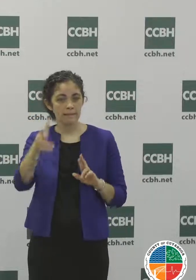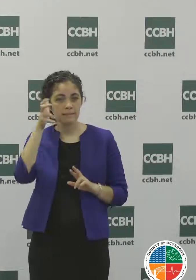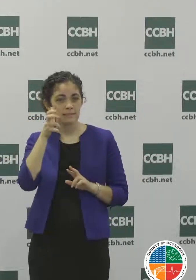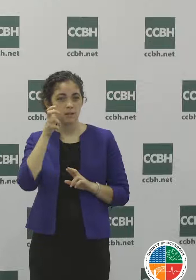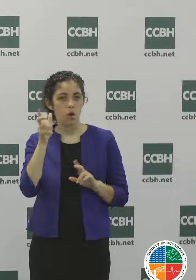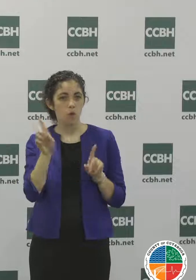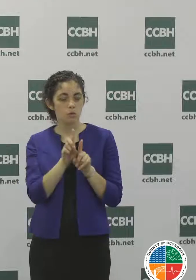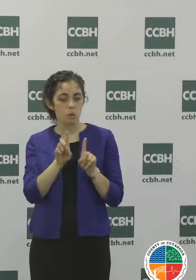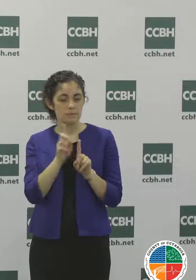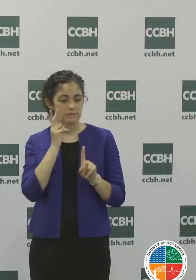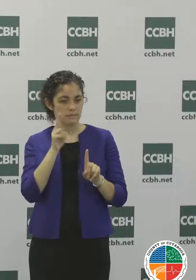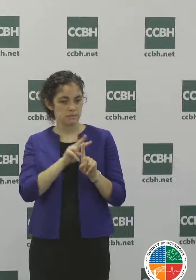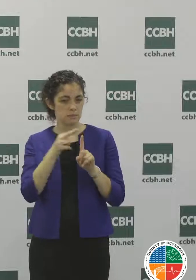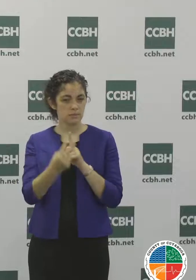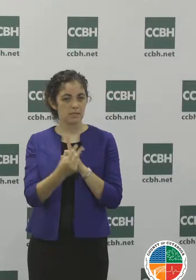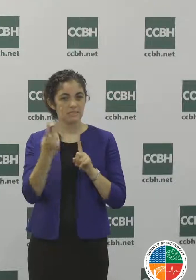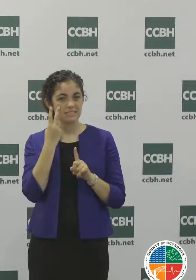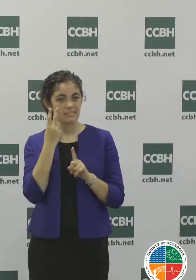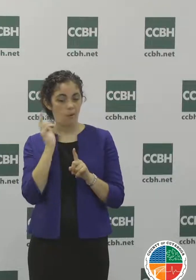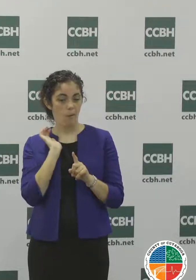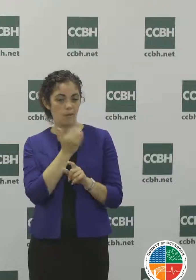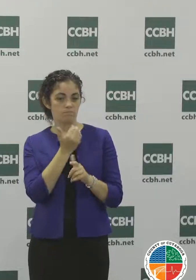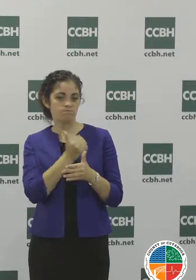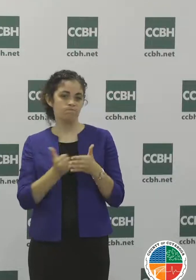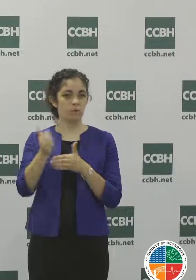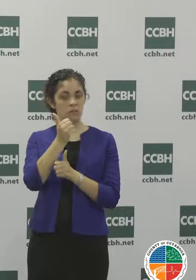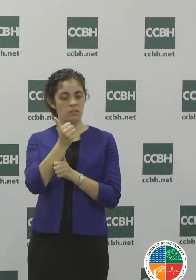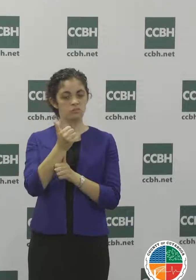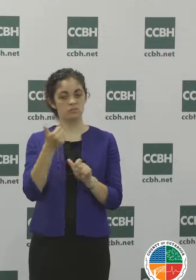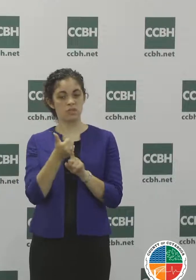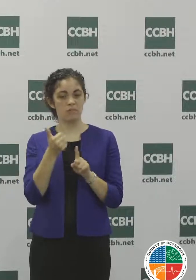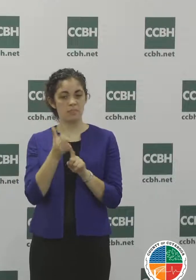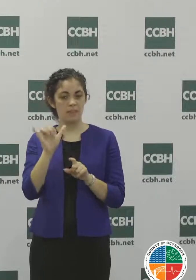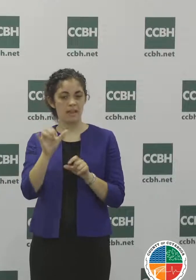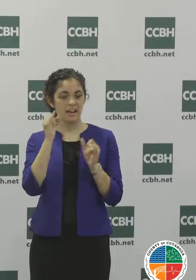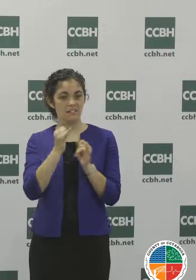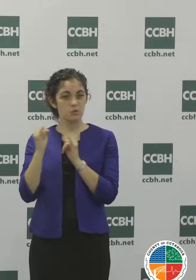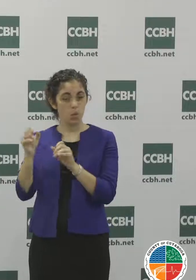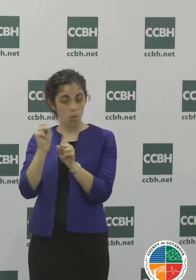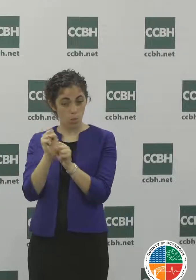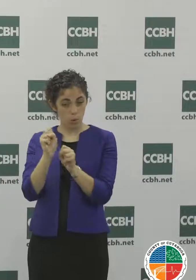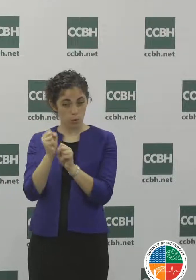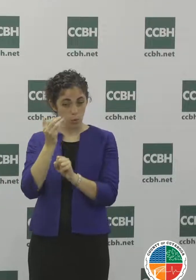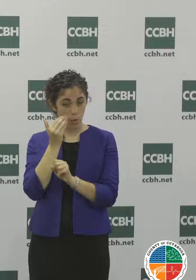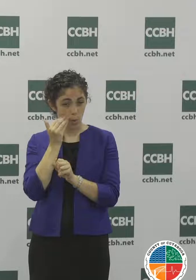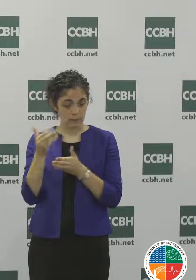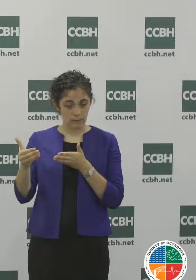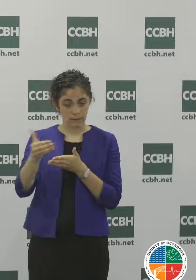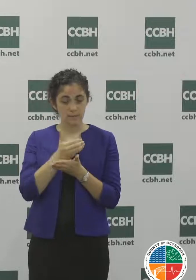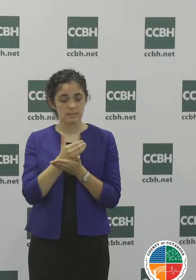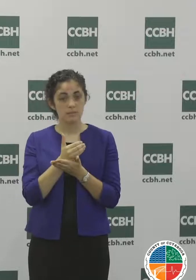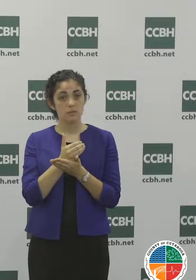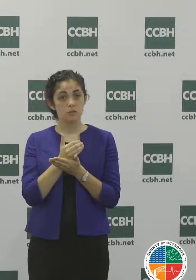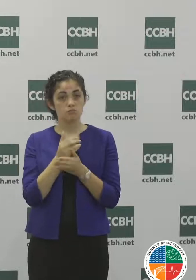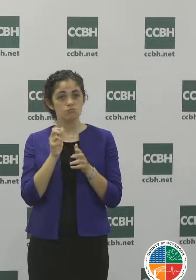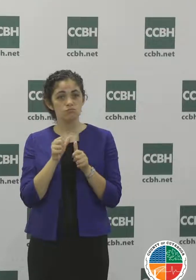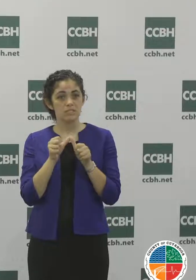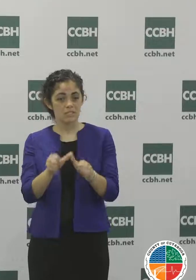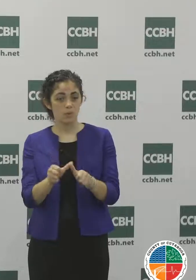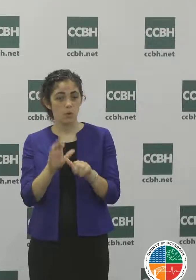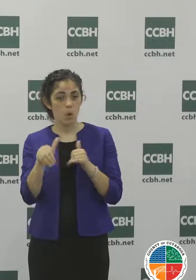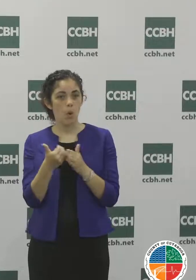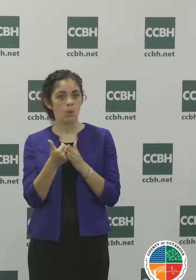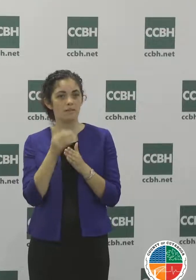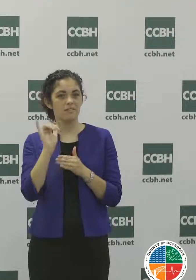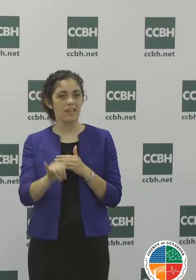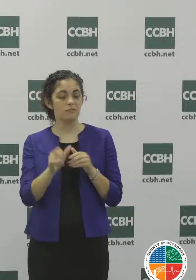own biases and our own privilege. This individual work is the first step in our collective journey to eliminate structural